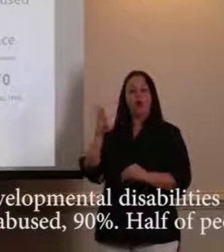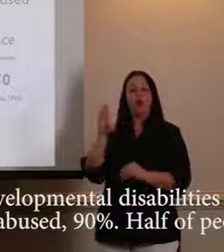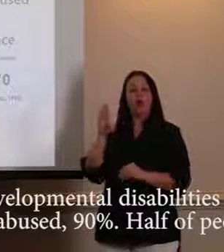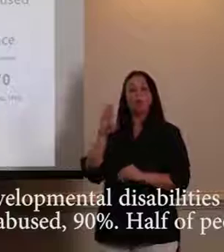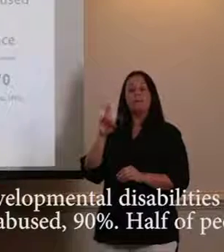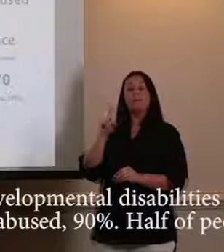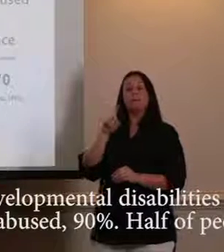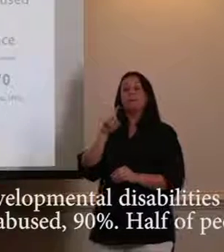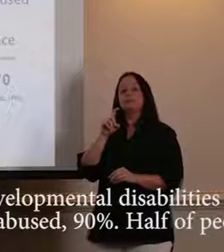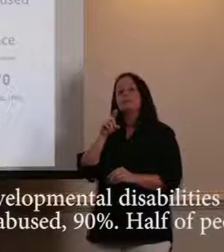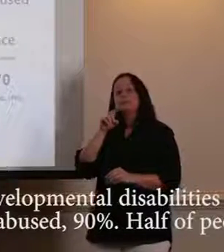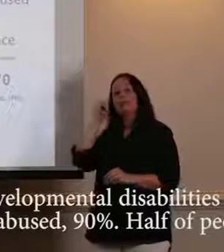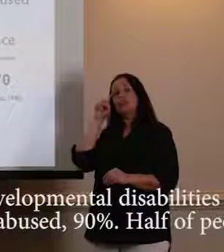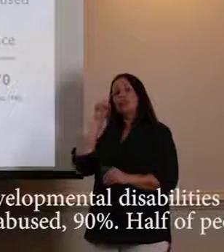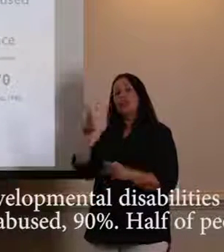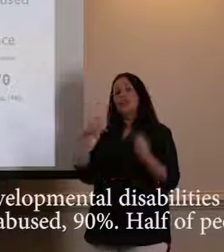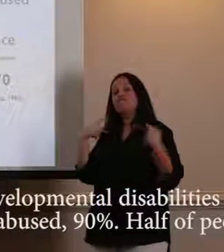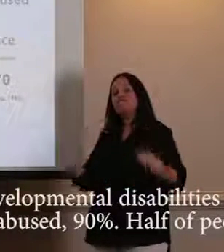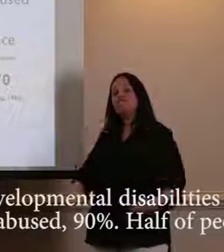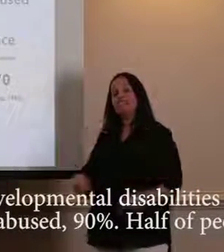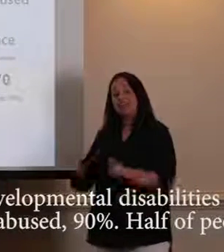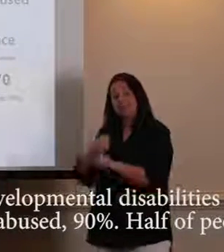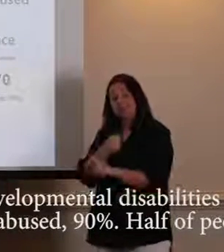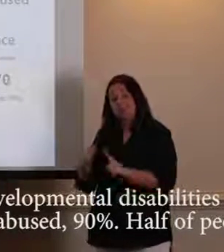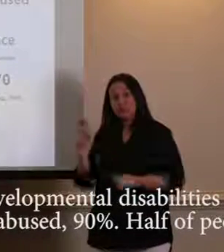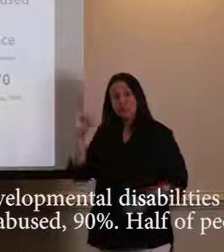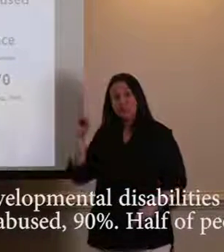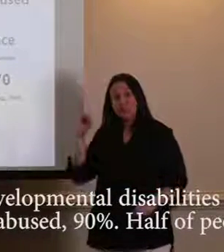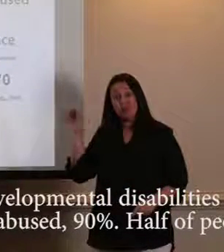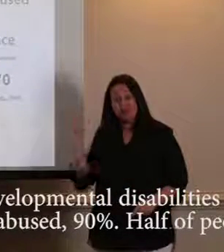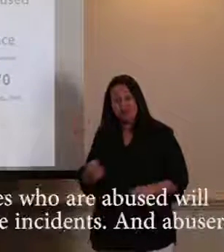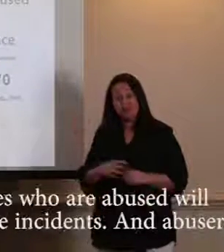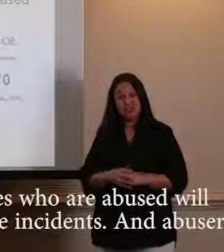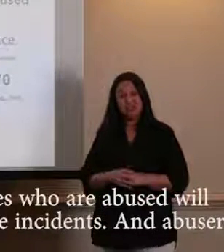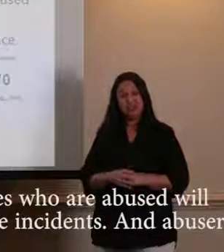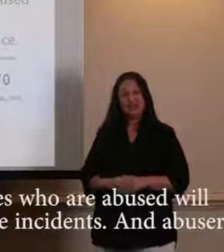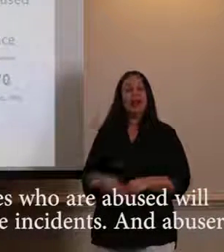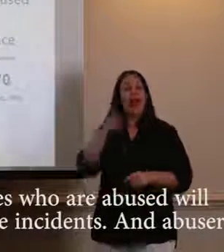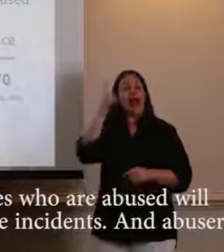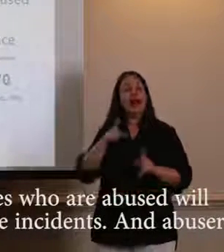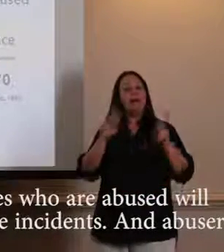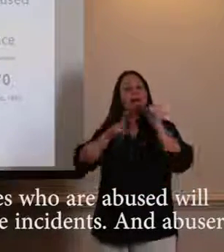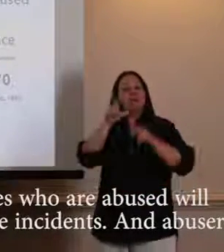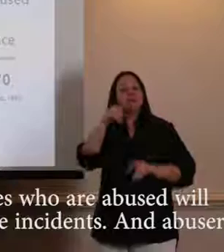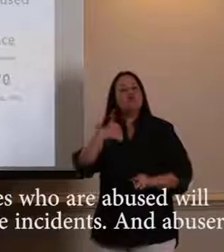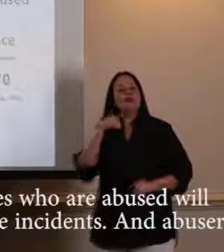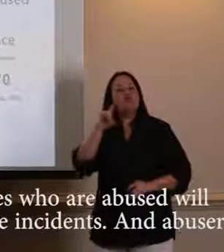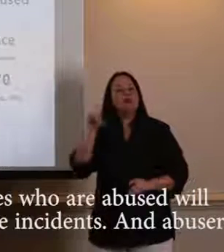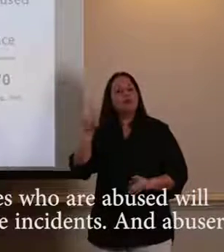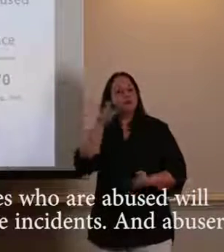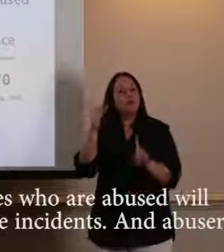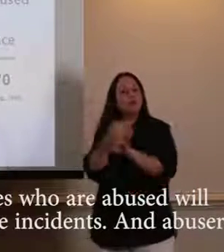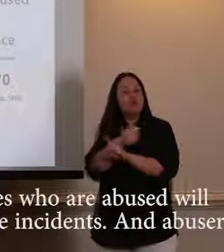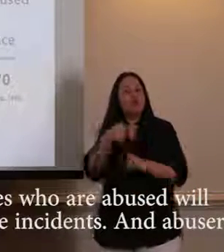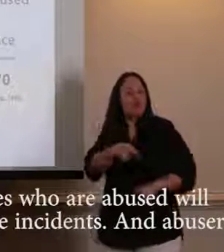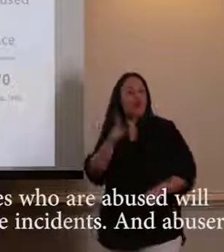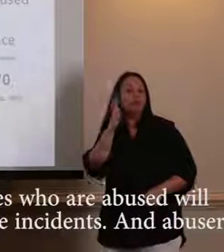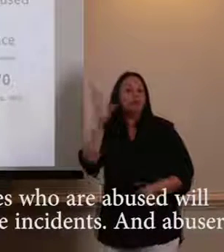sexually abused. 90%. Half of people with developmental disabilities who are abused will experience 10